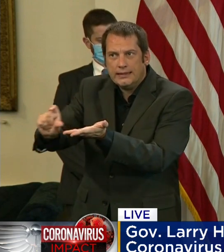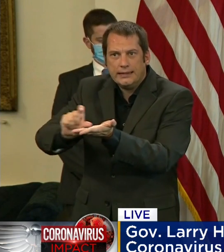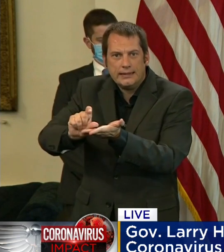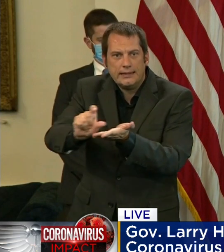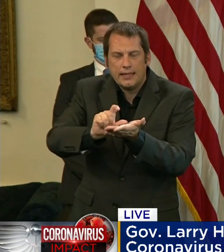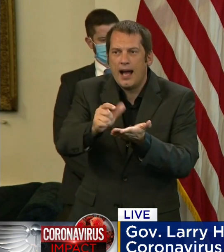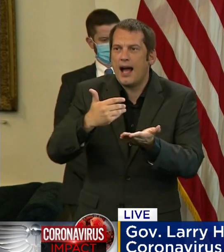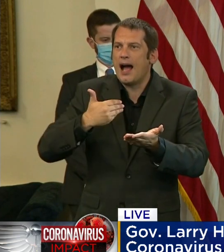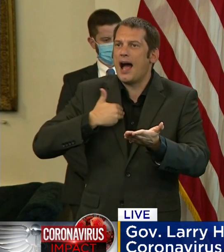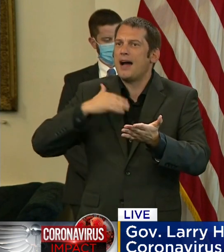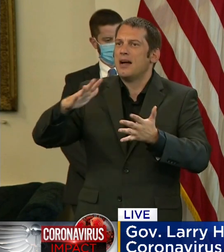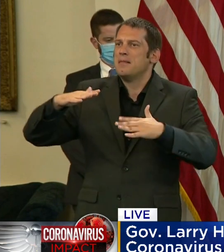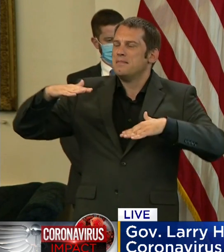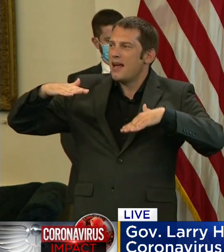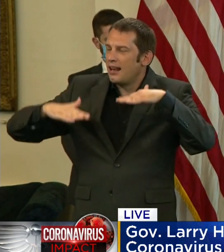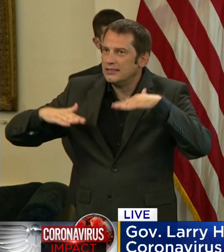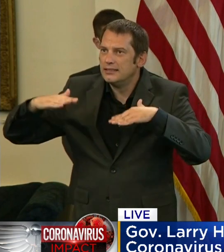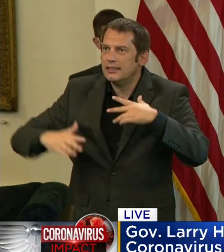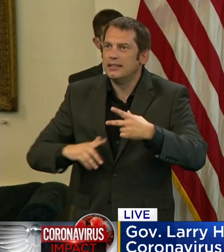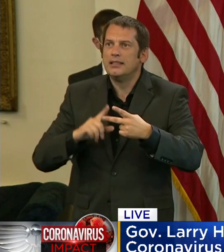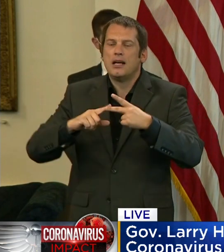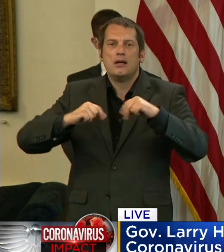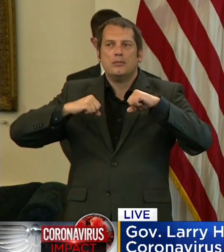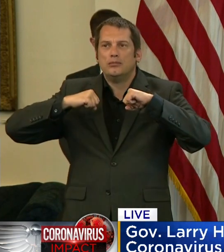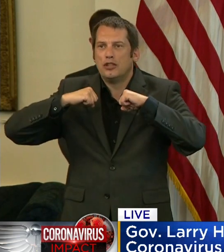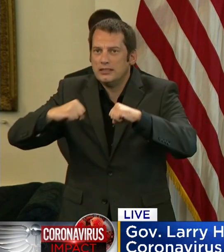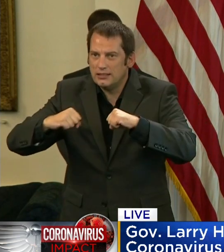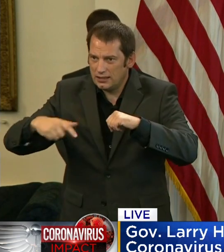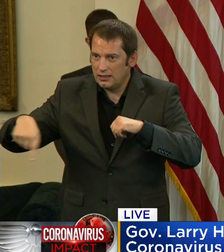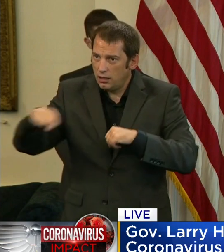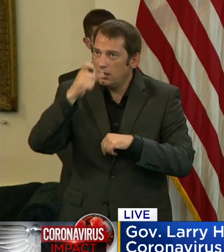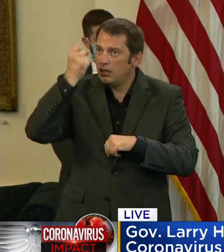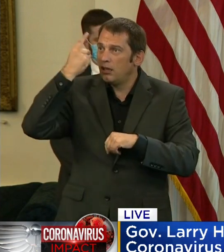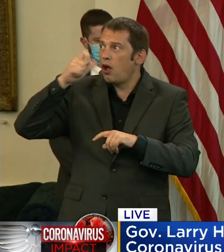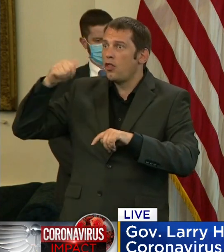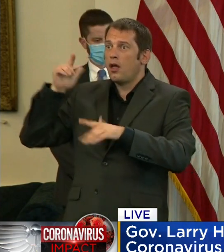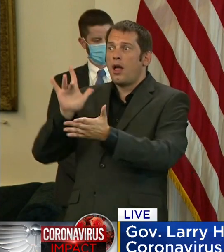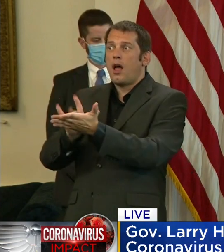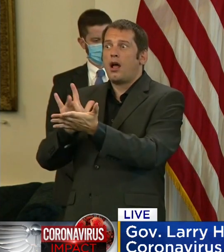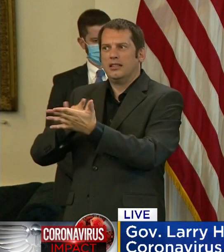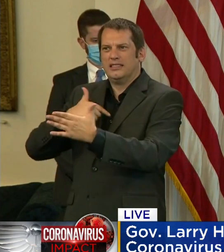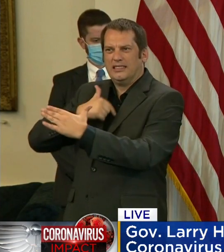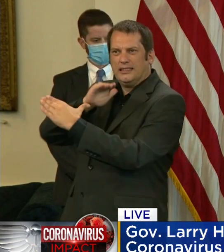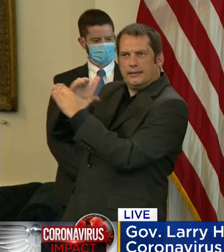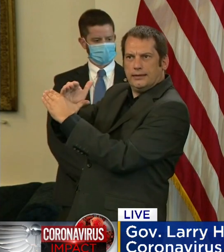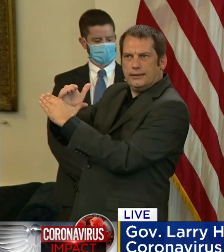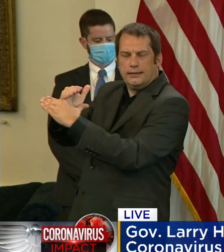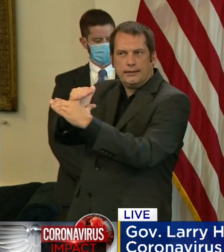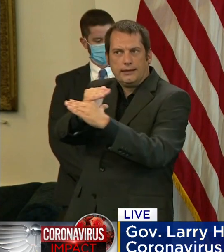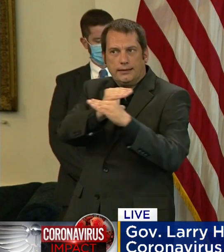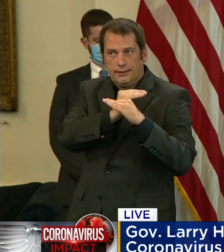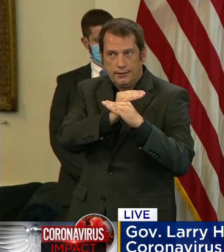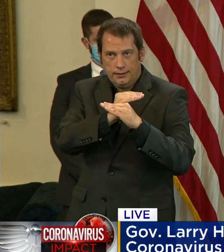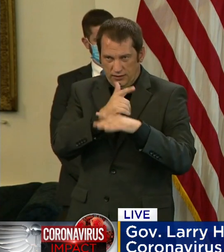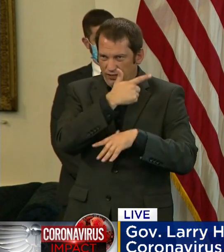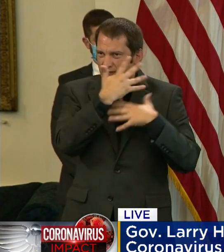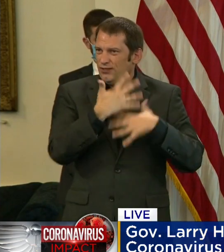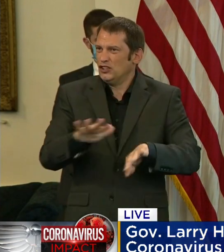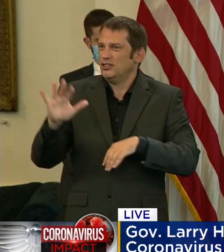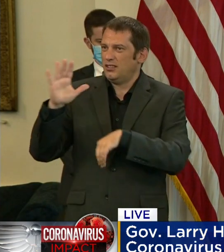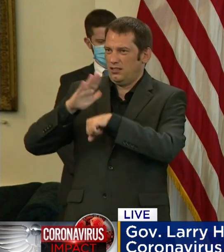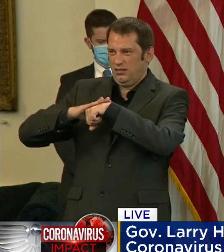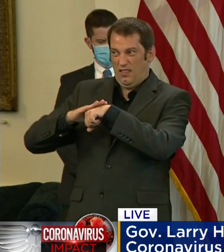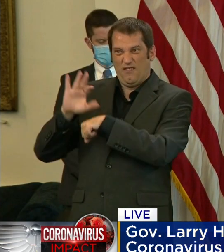already difficult and uncertain times. Knowing that fraud was a real and ever-increasing threat, our department's